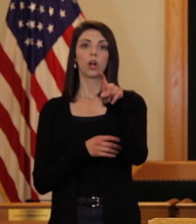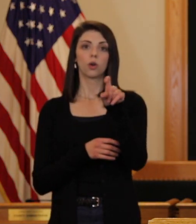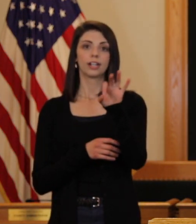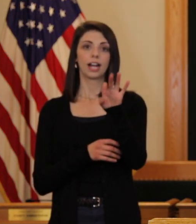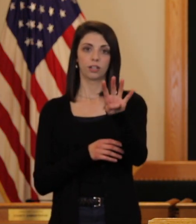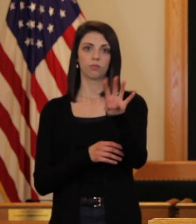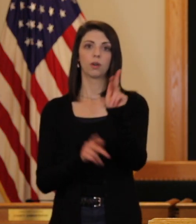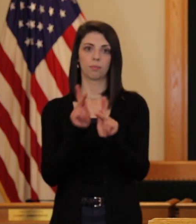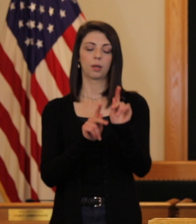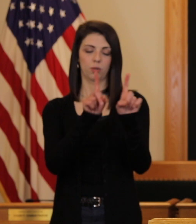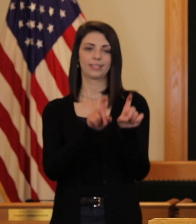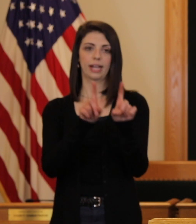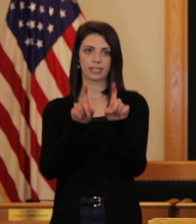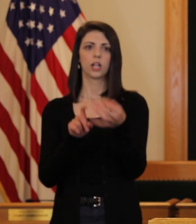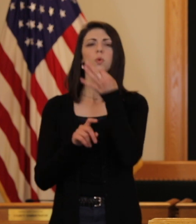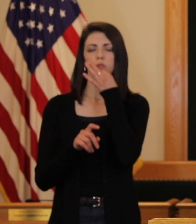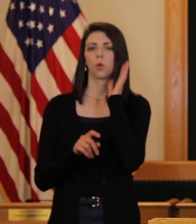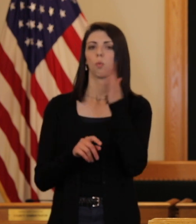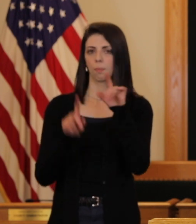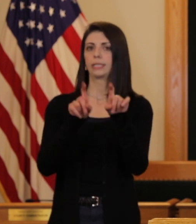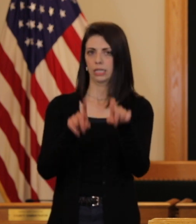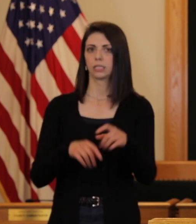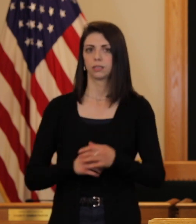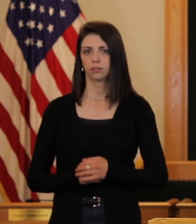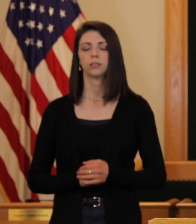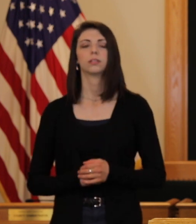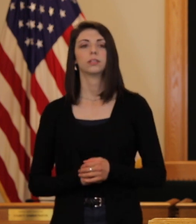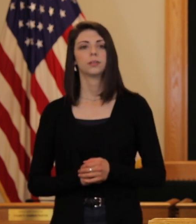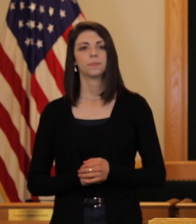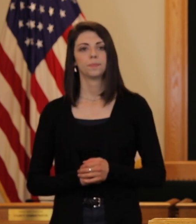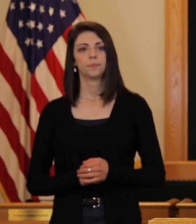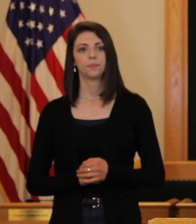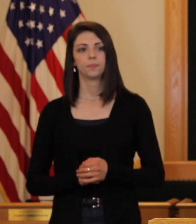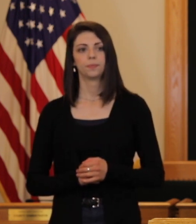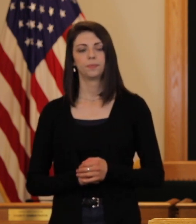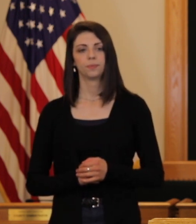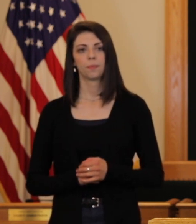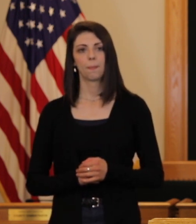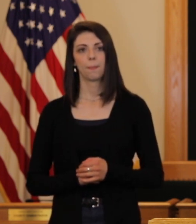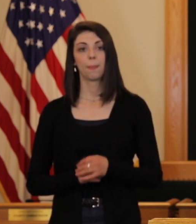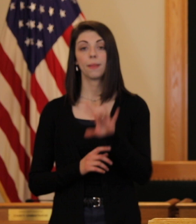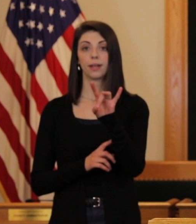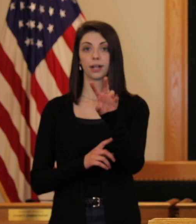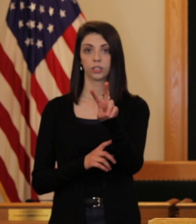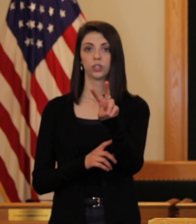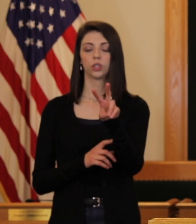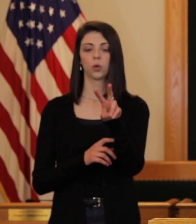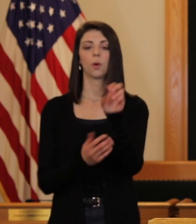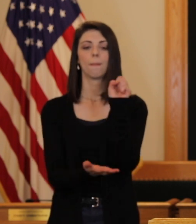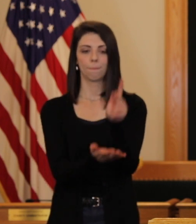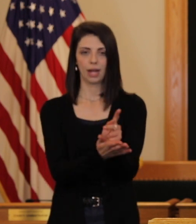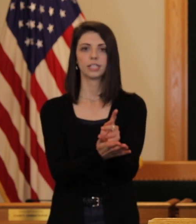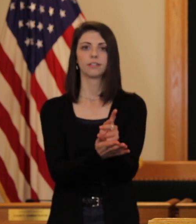3,194 residents tested or have been scheduled to be tested today. We have 82